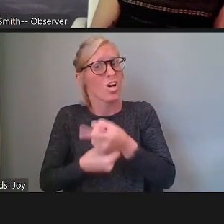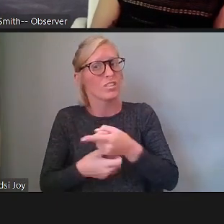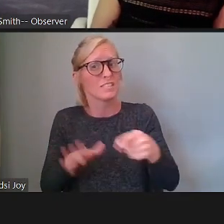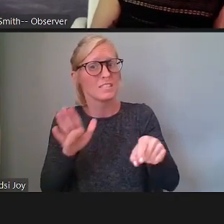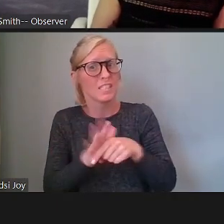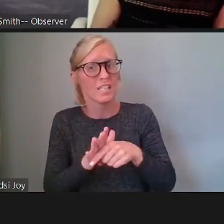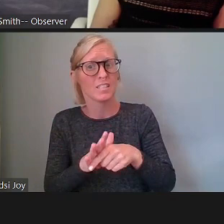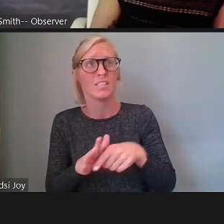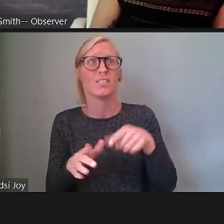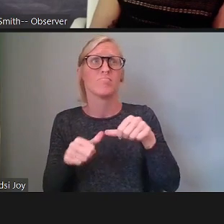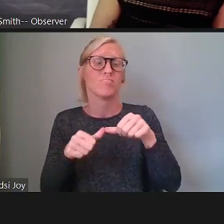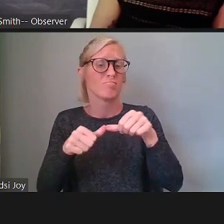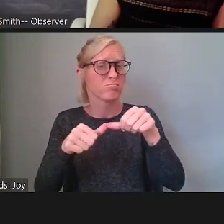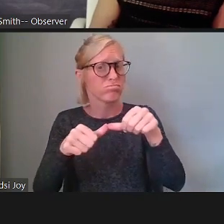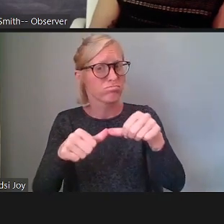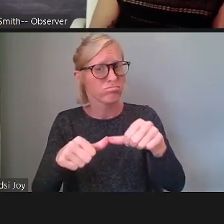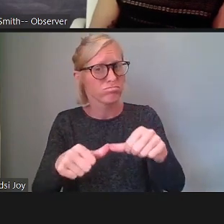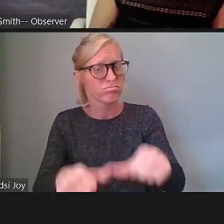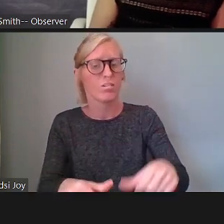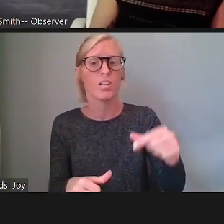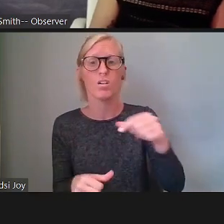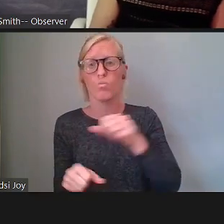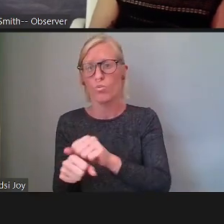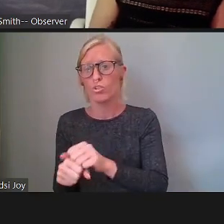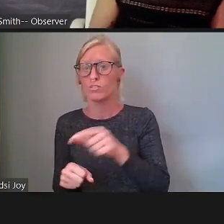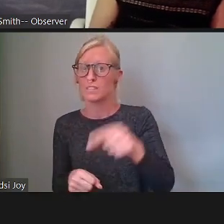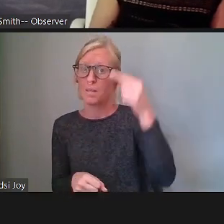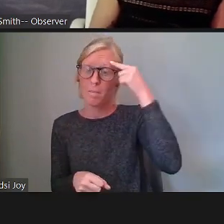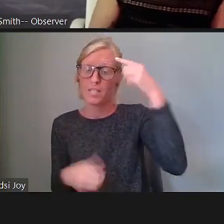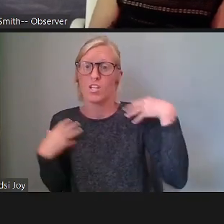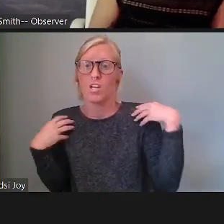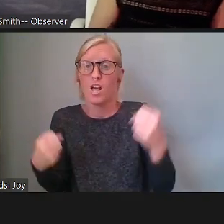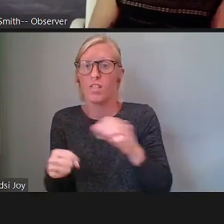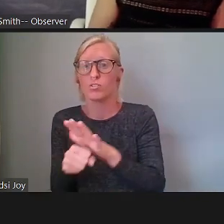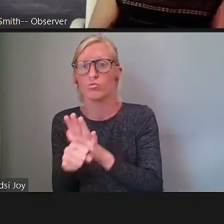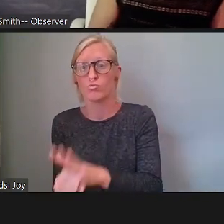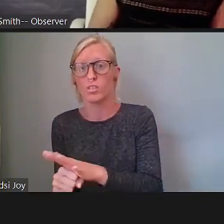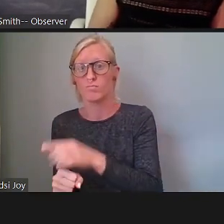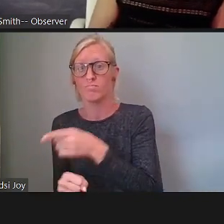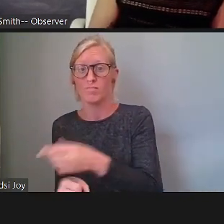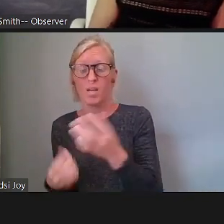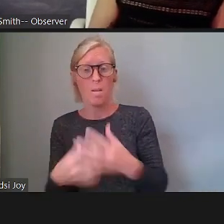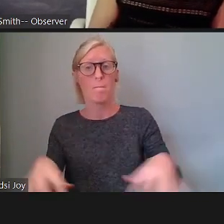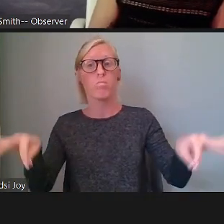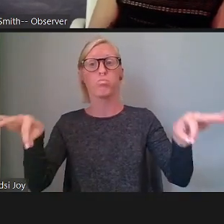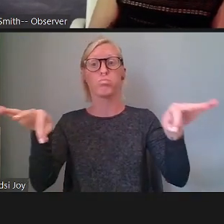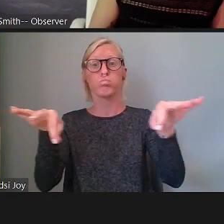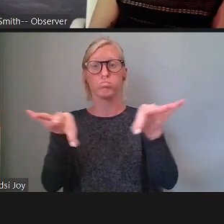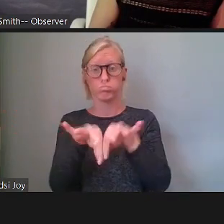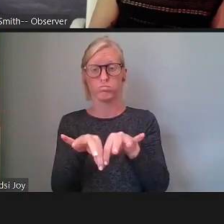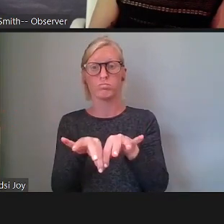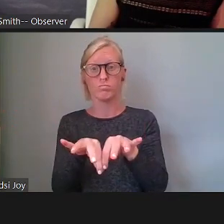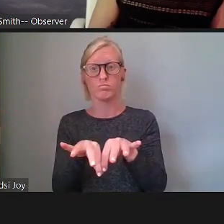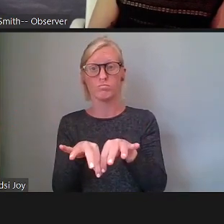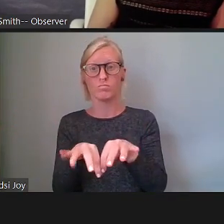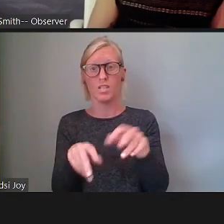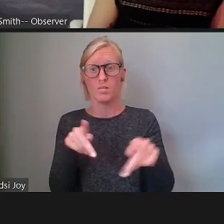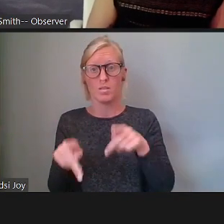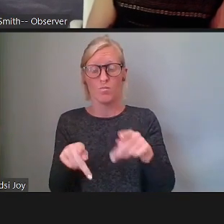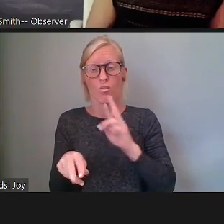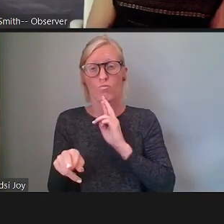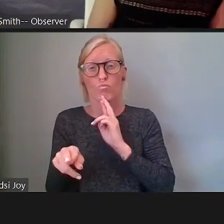workers' mental health and their stress. And so it's important for people that are responding